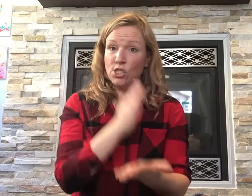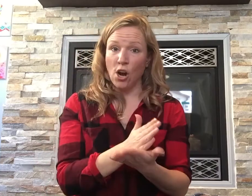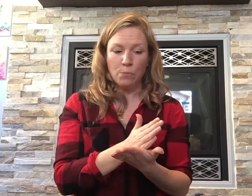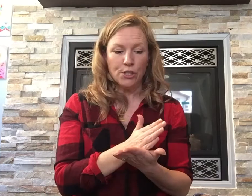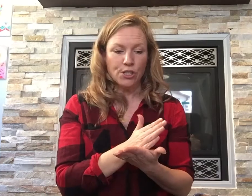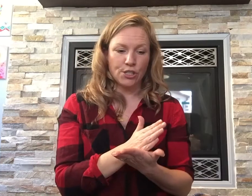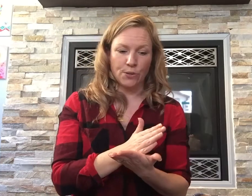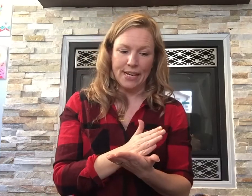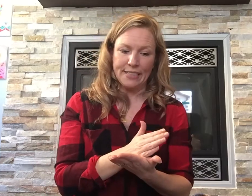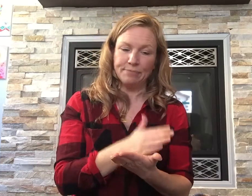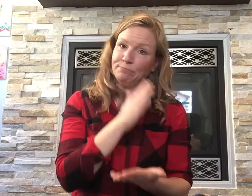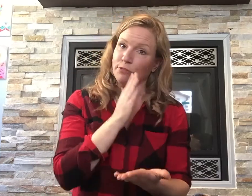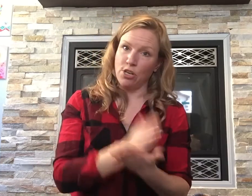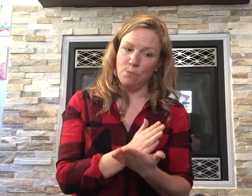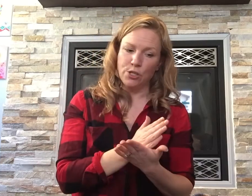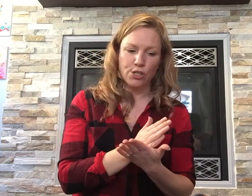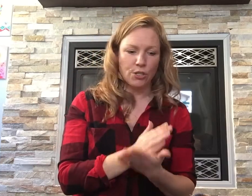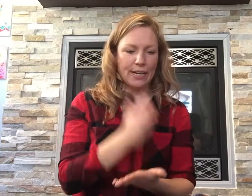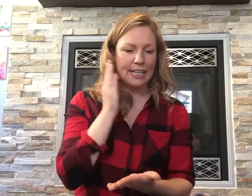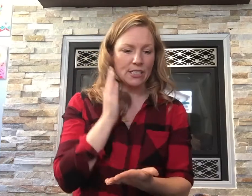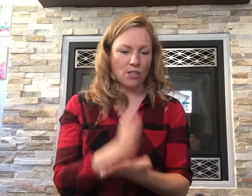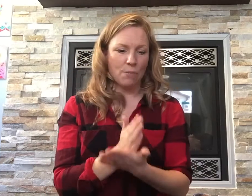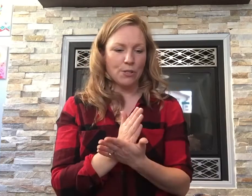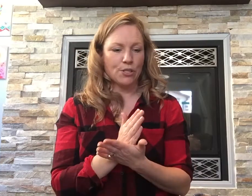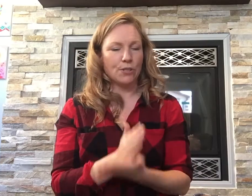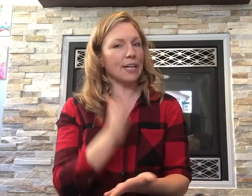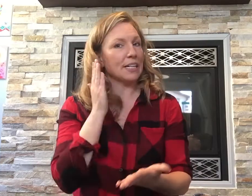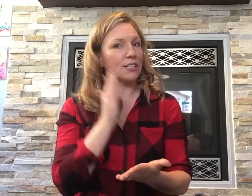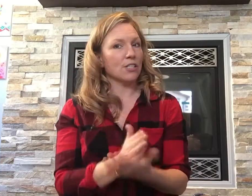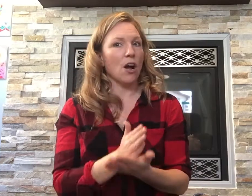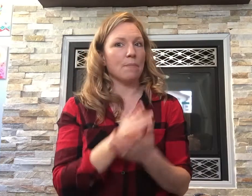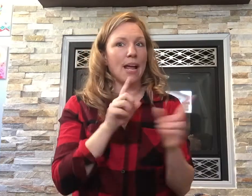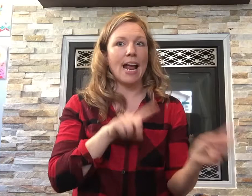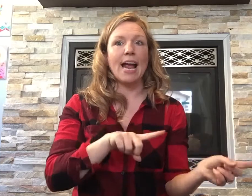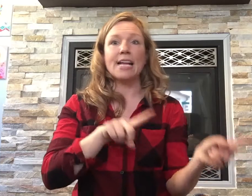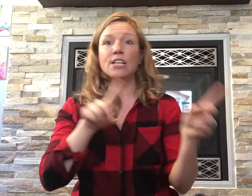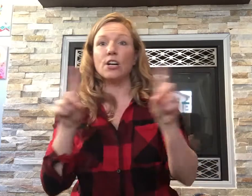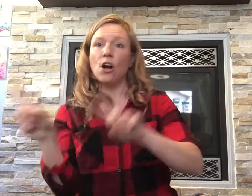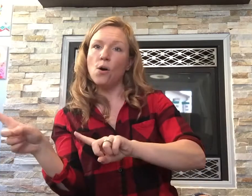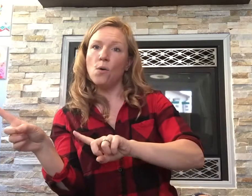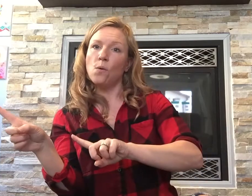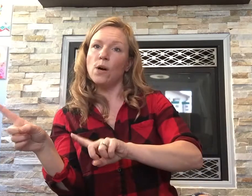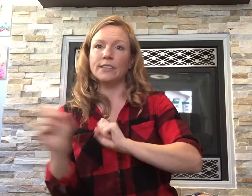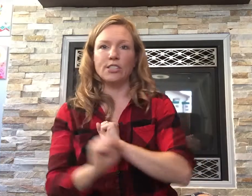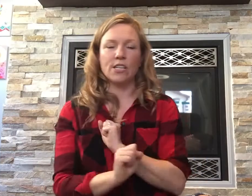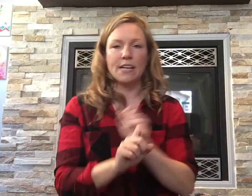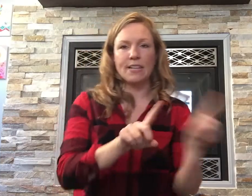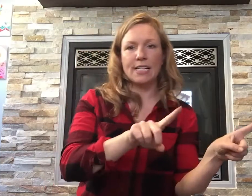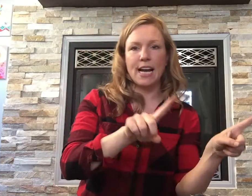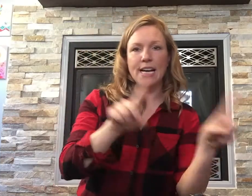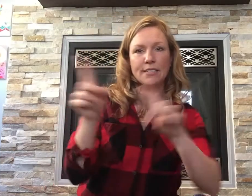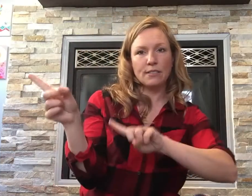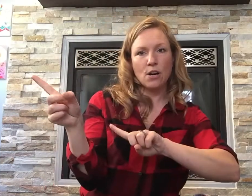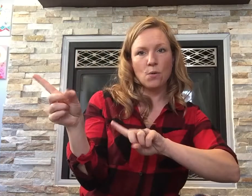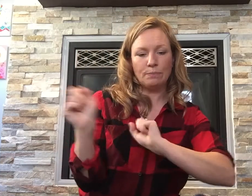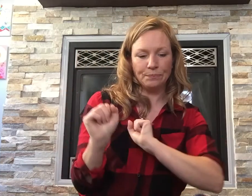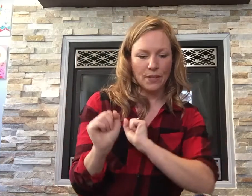Stop what you're doing. Stop what you're doing. Stop what you're doing. Stop and go. You just kind of indicate go. All